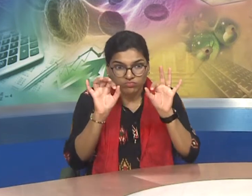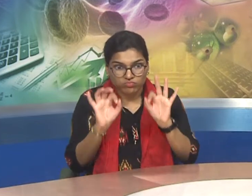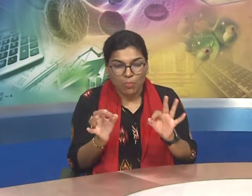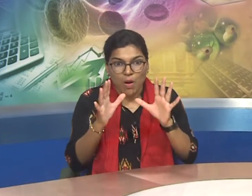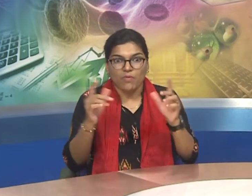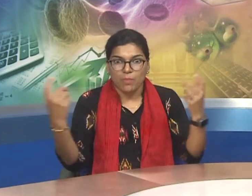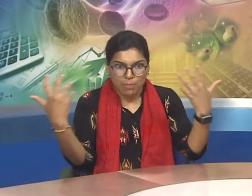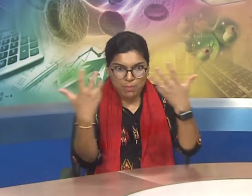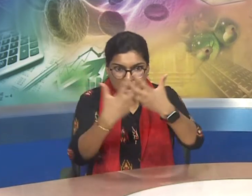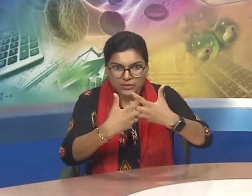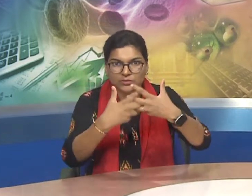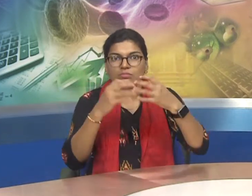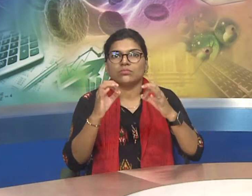corresponding,